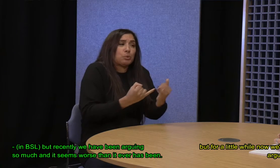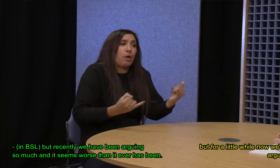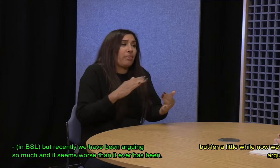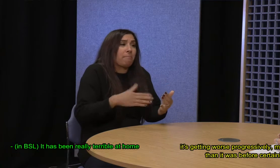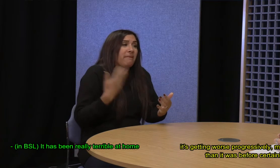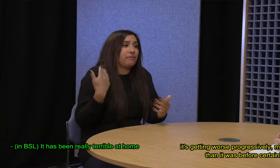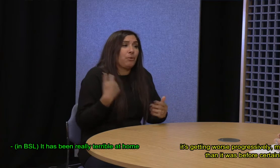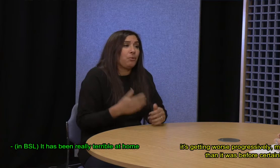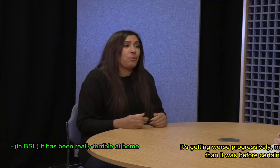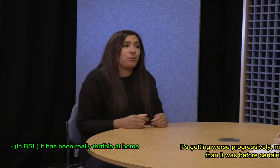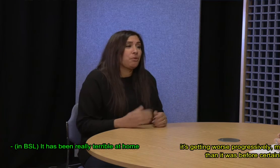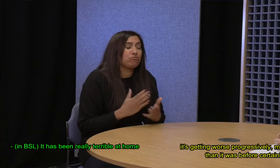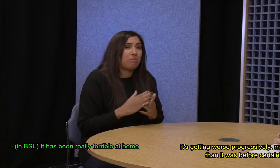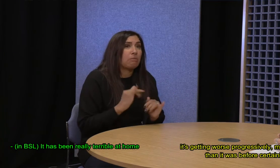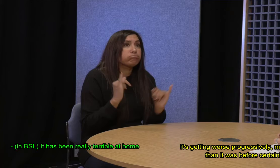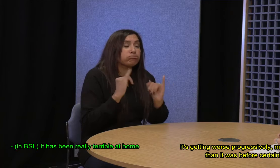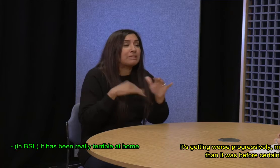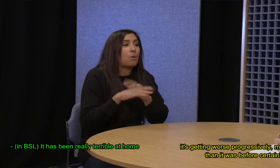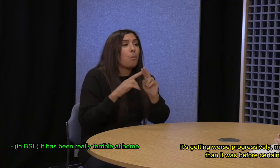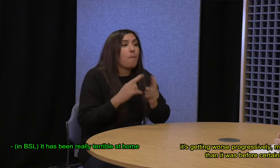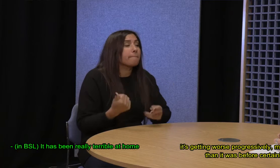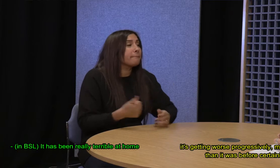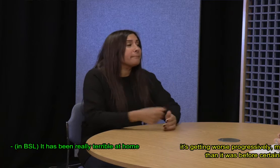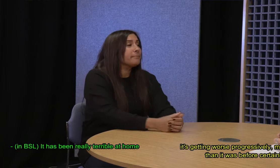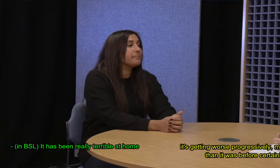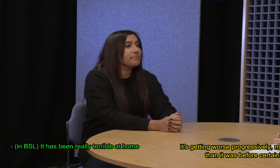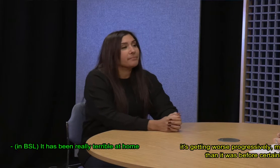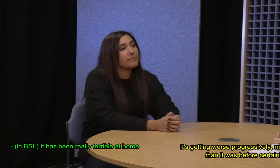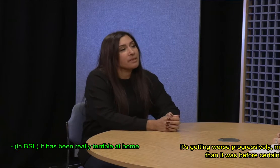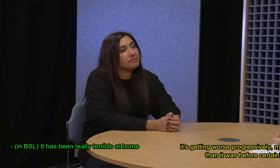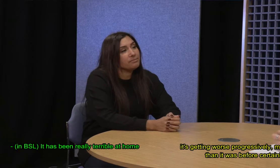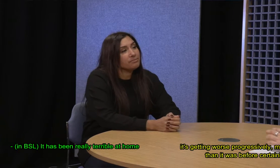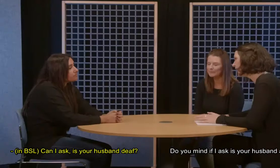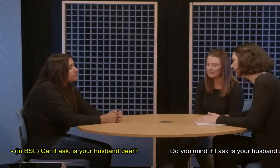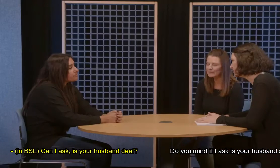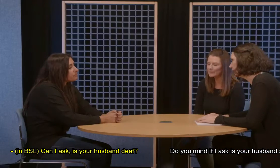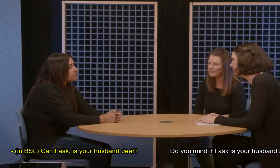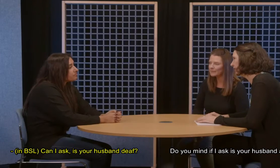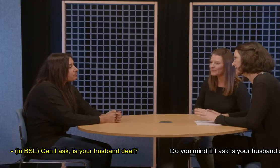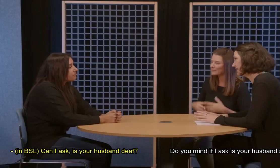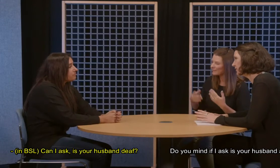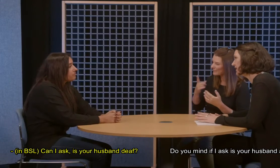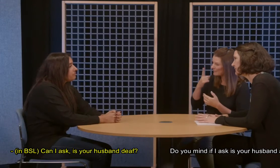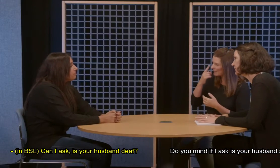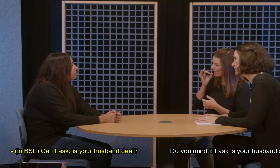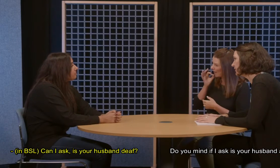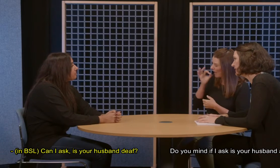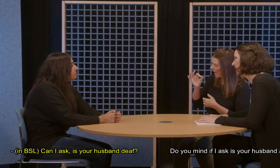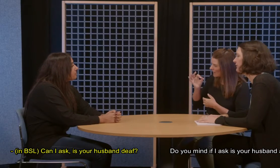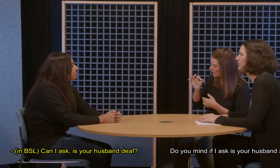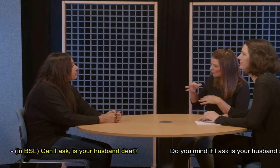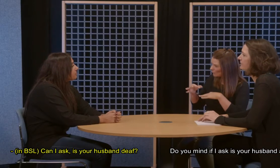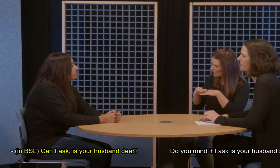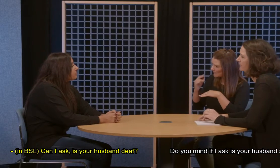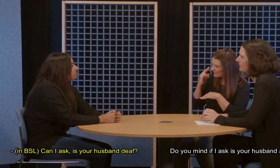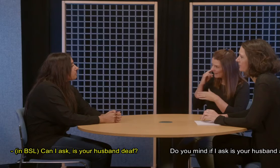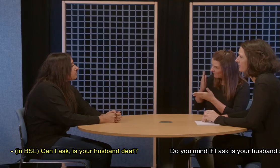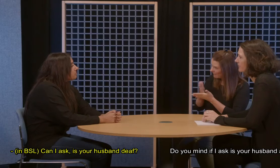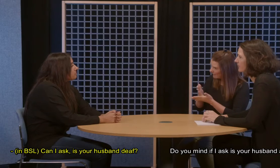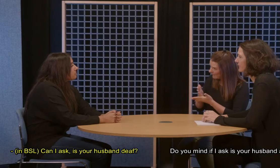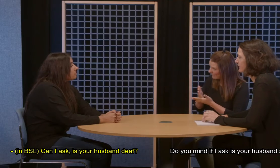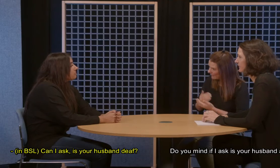it's getting worse progressively, much worse than it was before, certainly at home. And do you mind if I ask, is your husband also deaf?